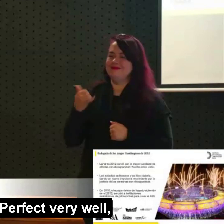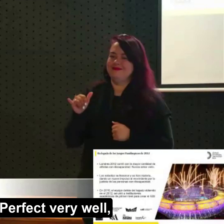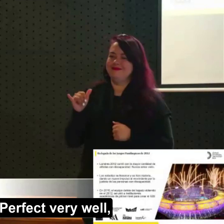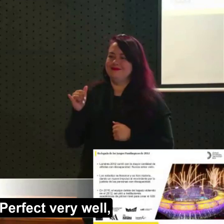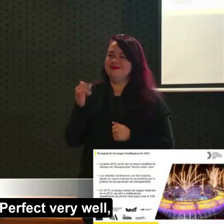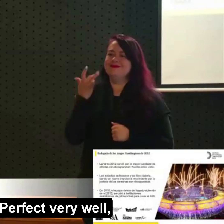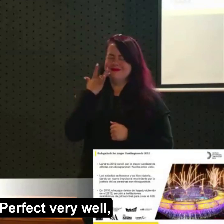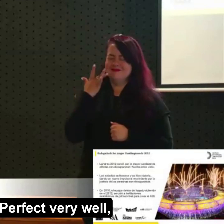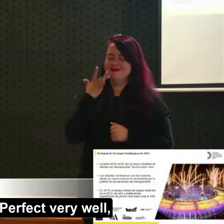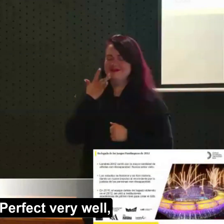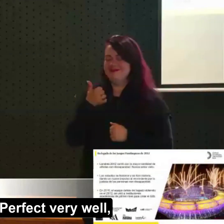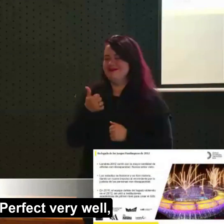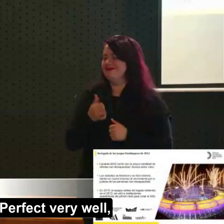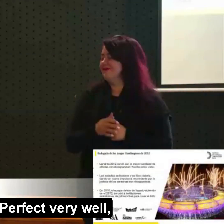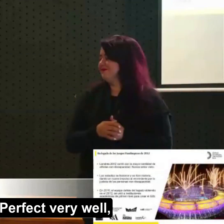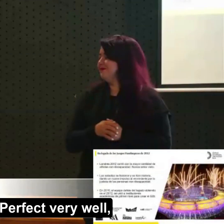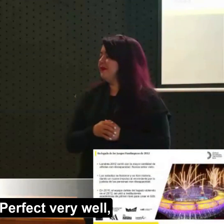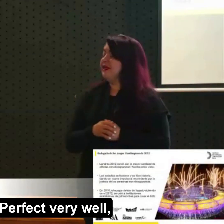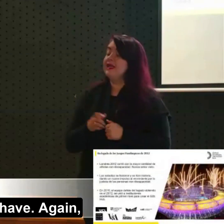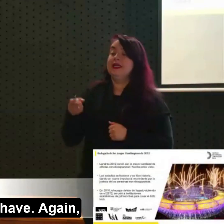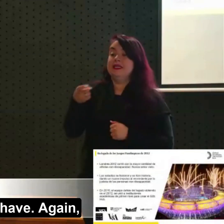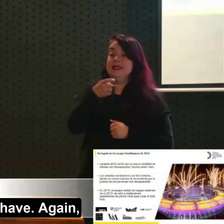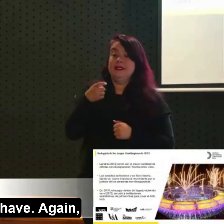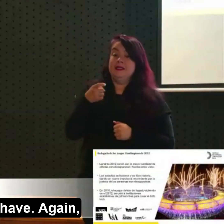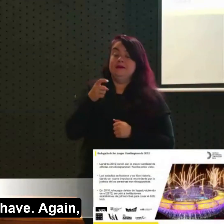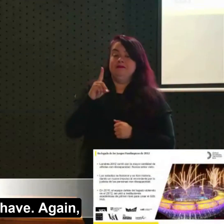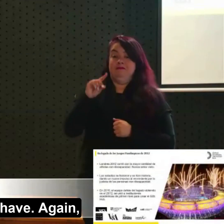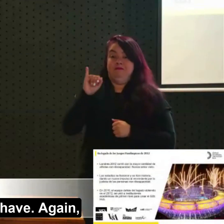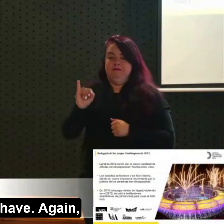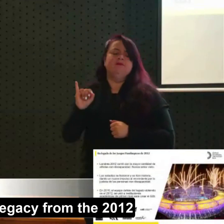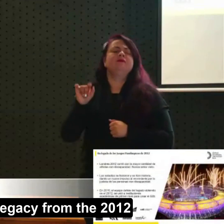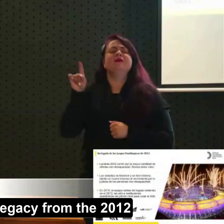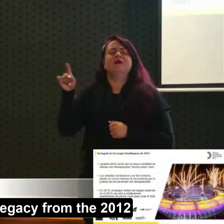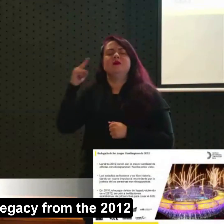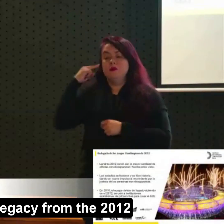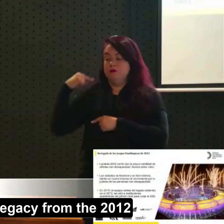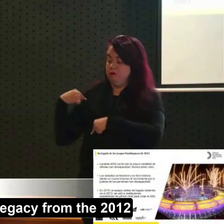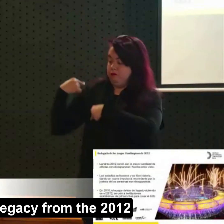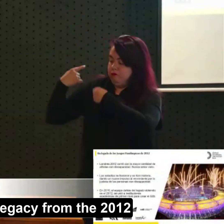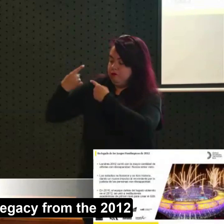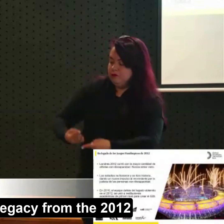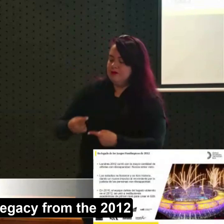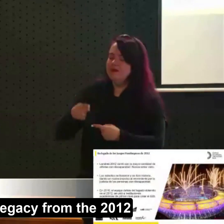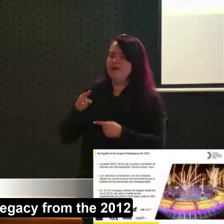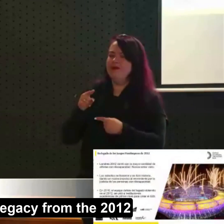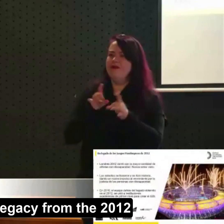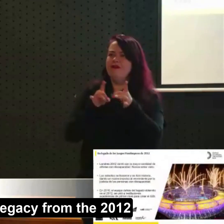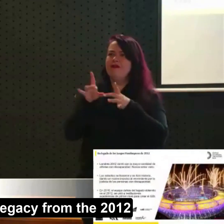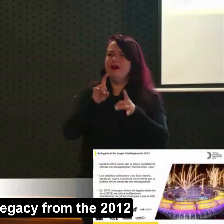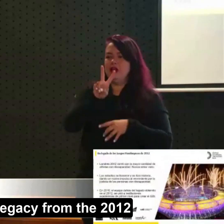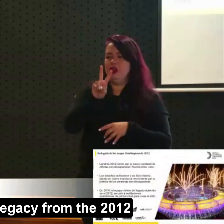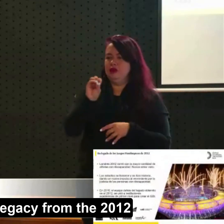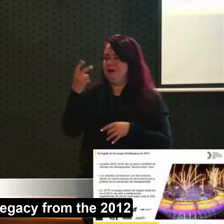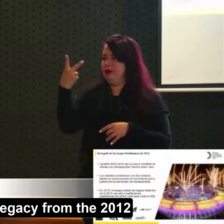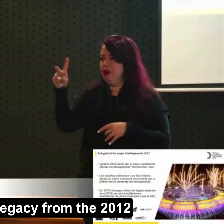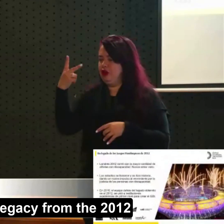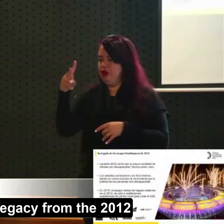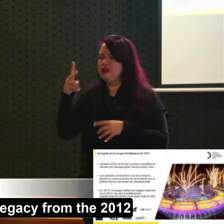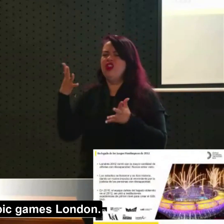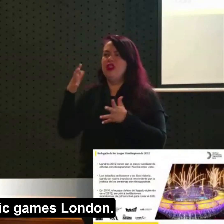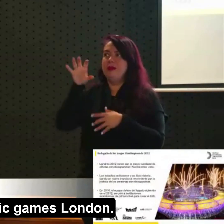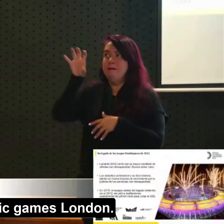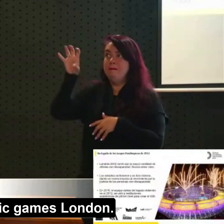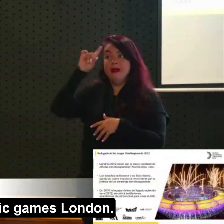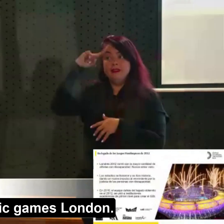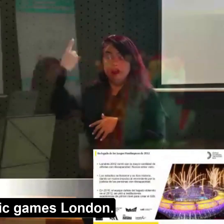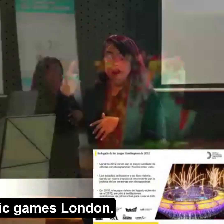Right, perfect. Very well. GDI Hub, again, actually it's a legacy from the